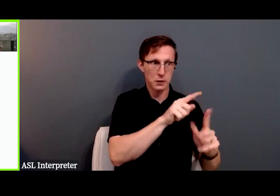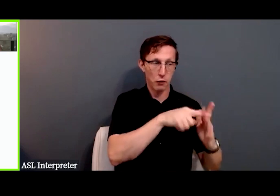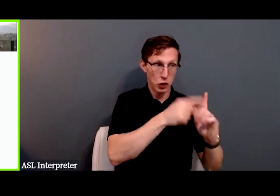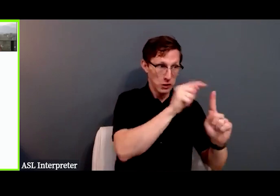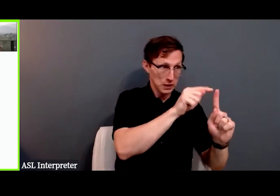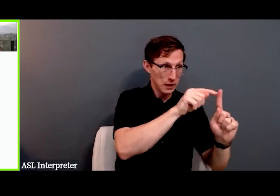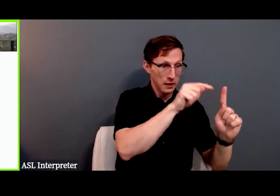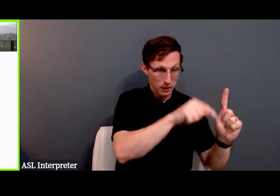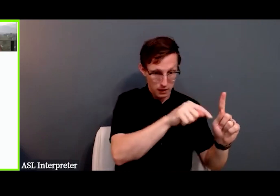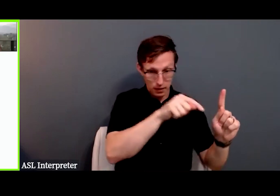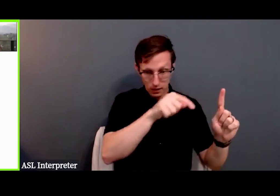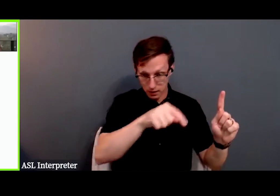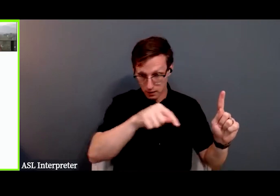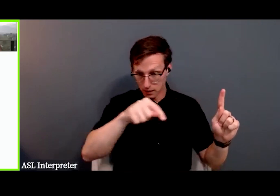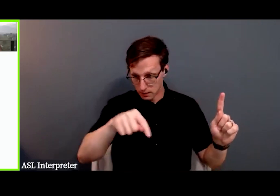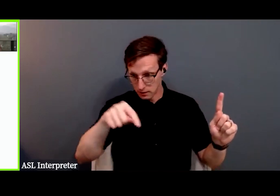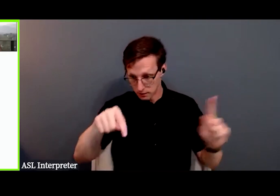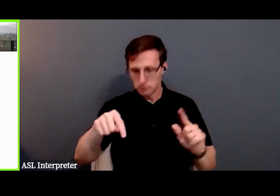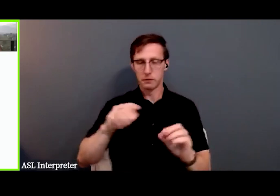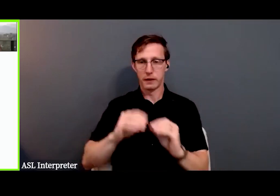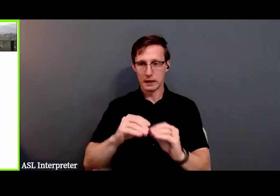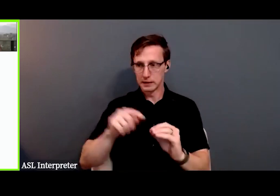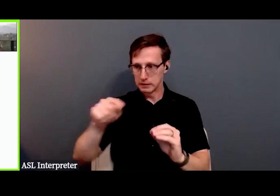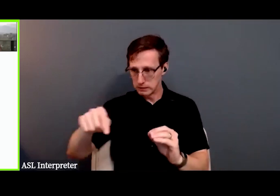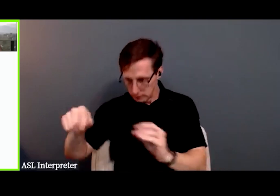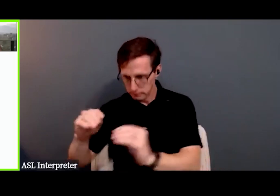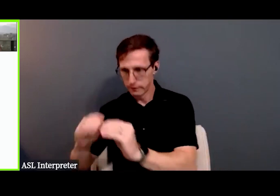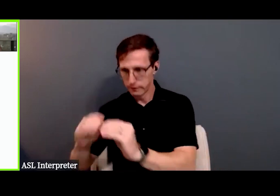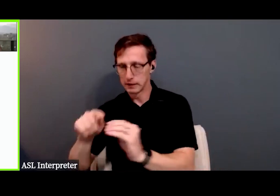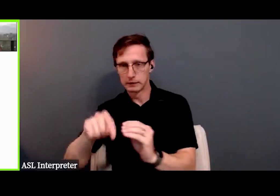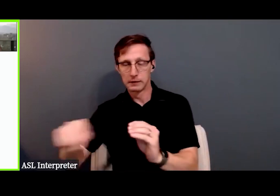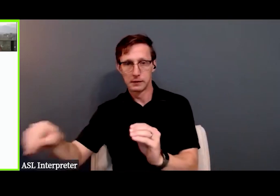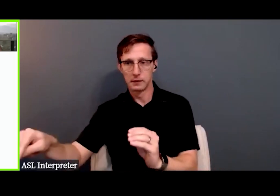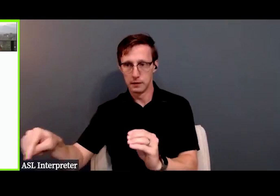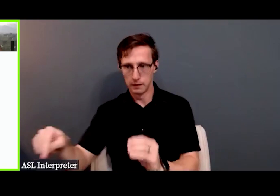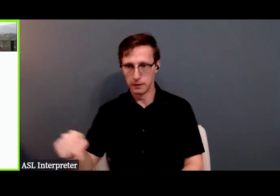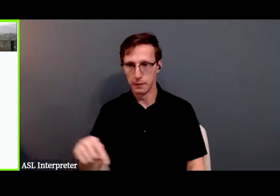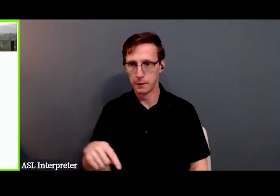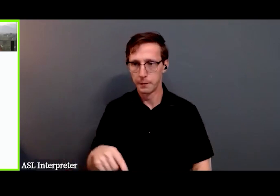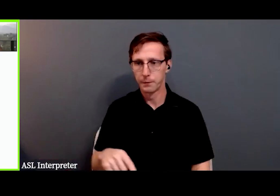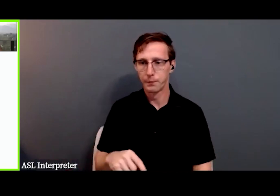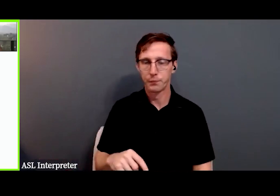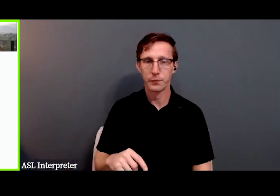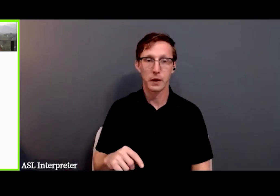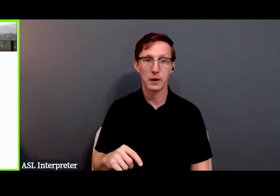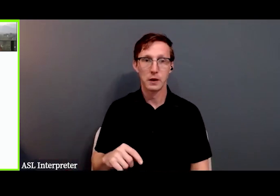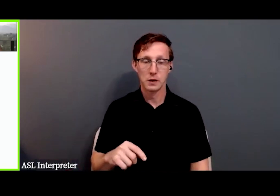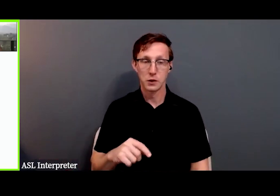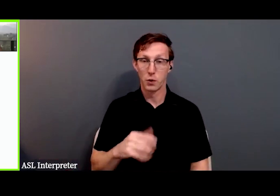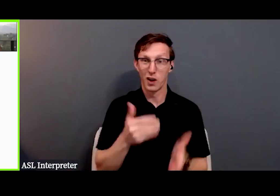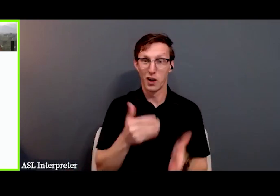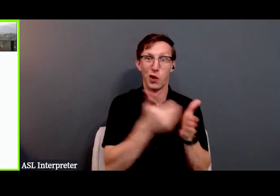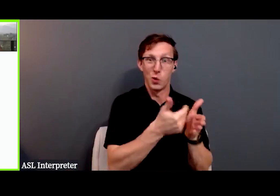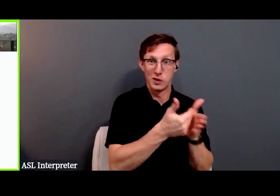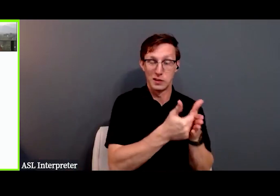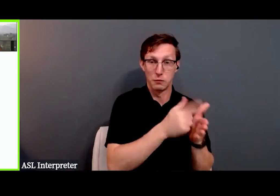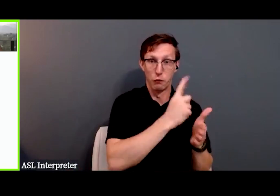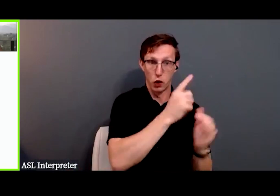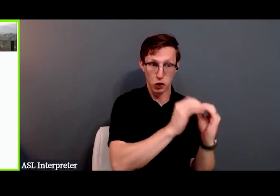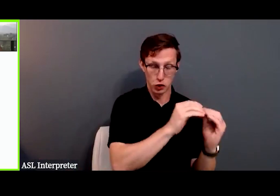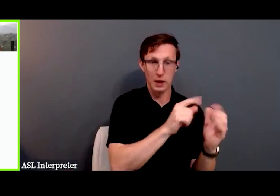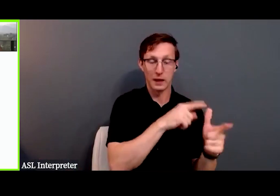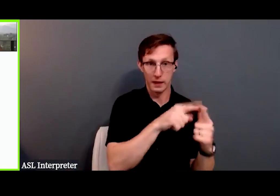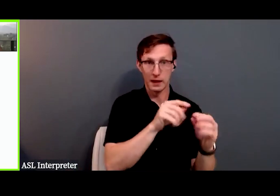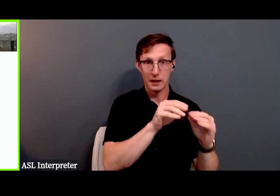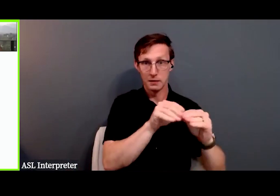that is in the closest proximity to North Fork Water Treatment Plant, those need to be repaired first, and then we'll make our